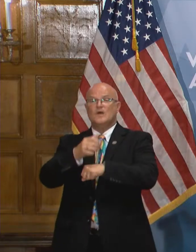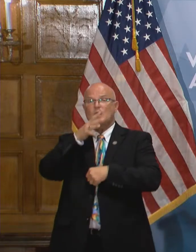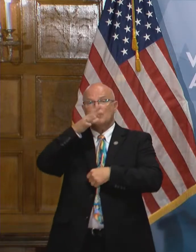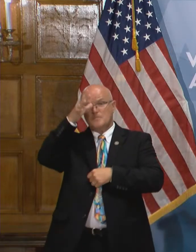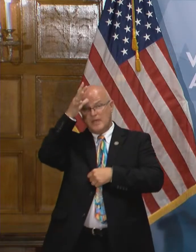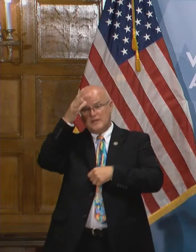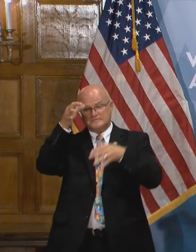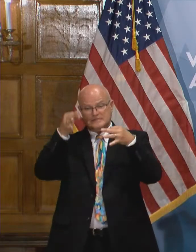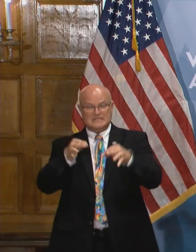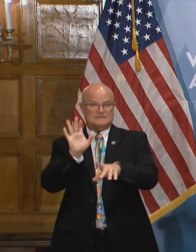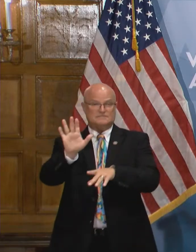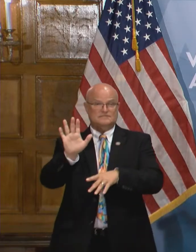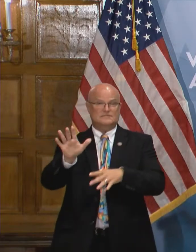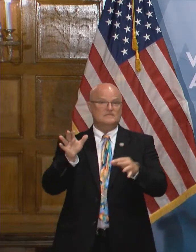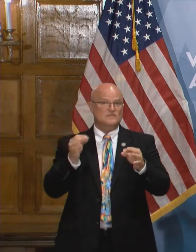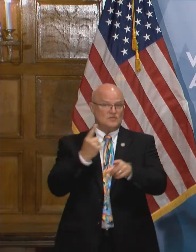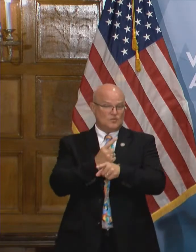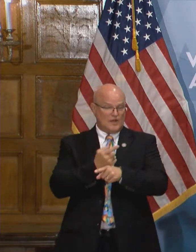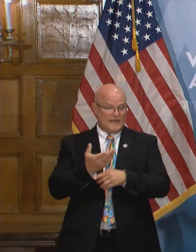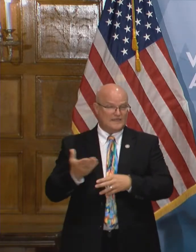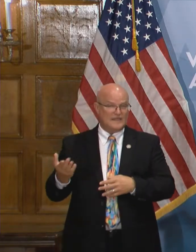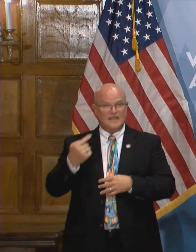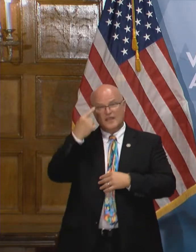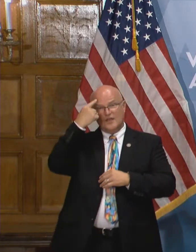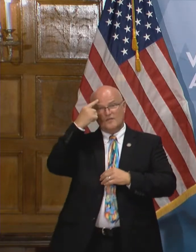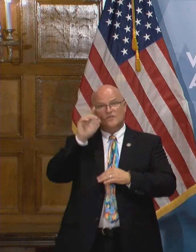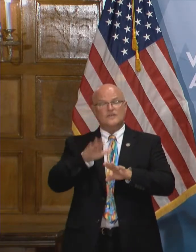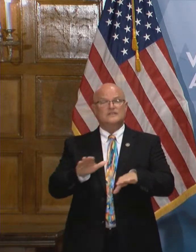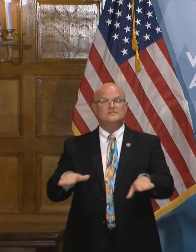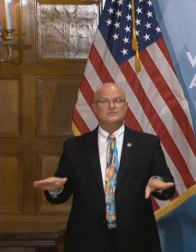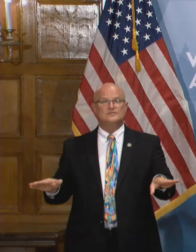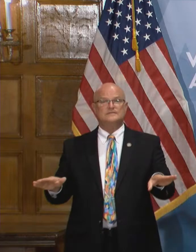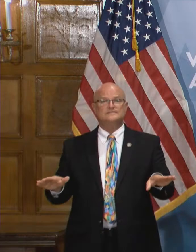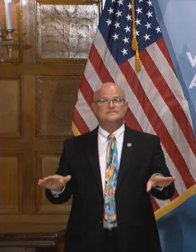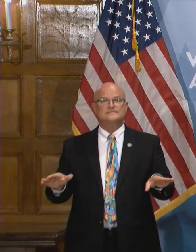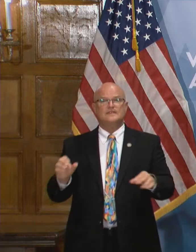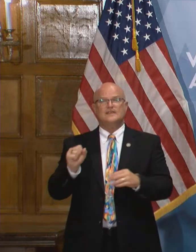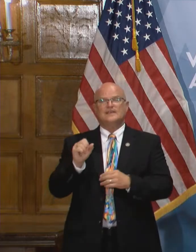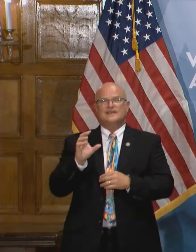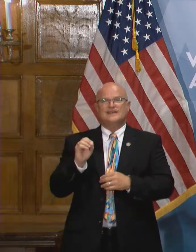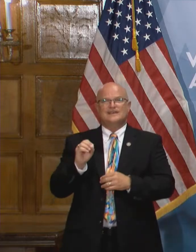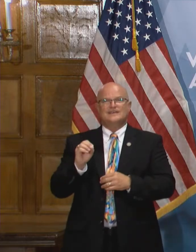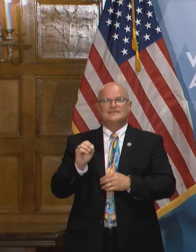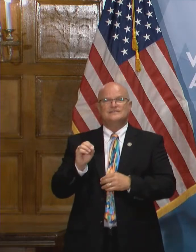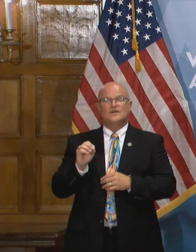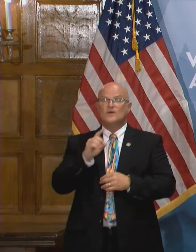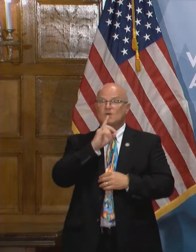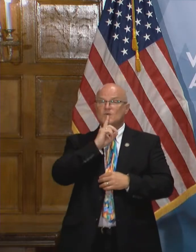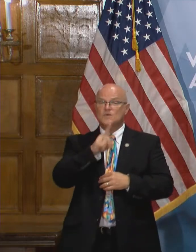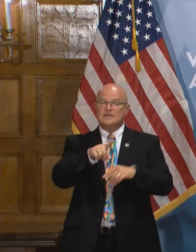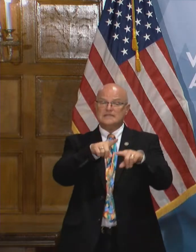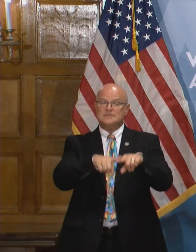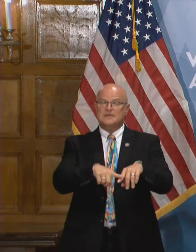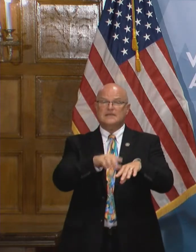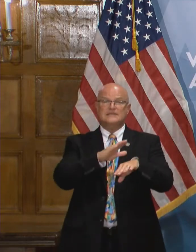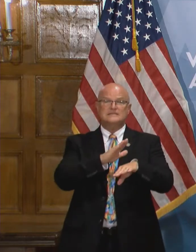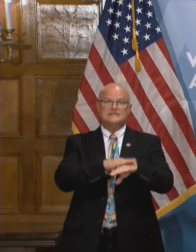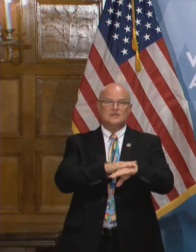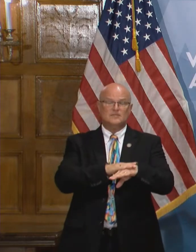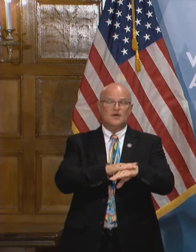parents who make the decision that that is the right thing for their children. And so it really depends